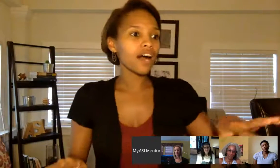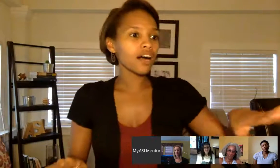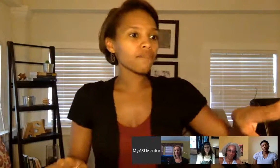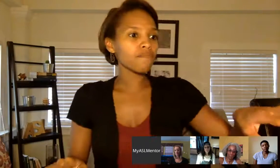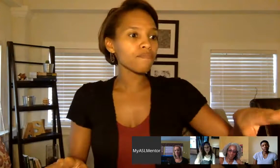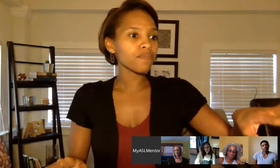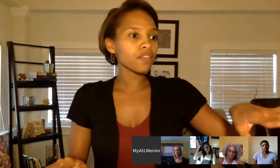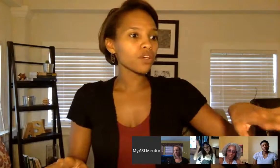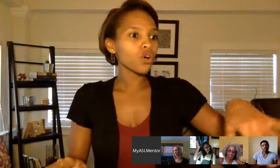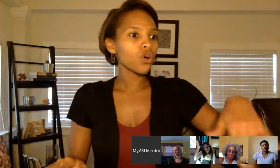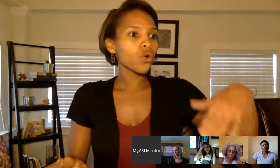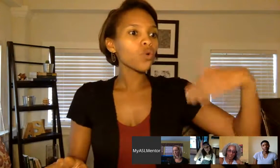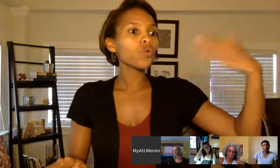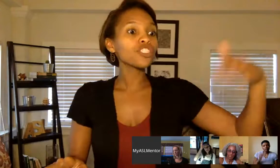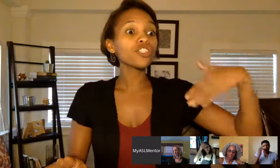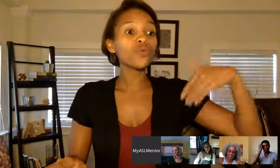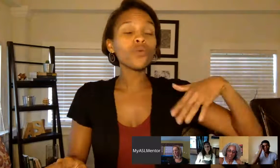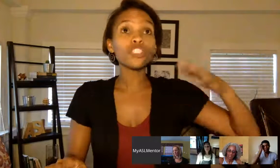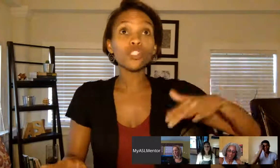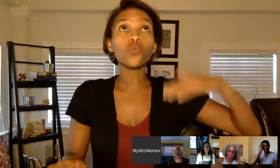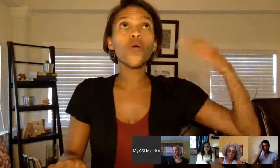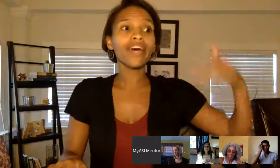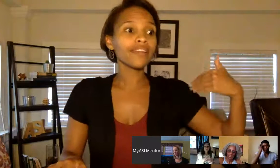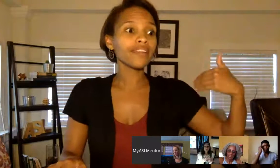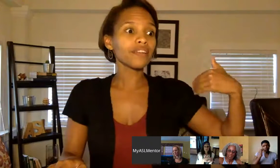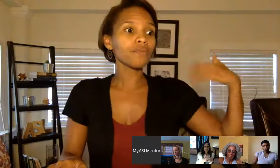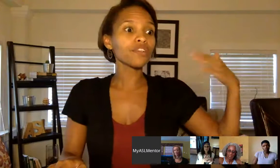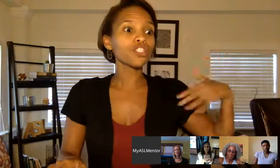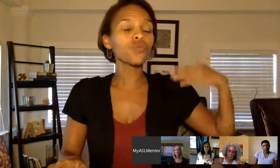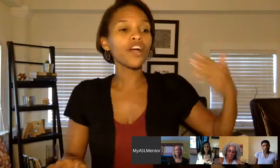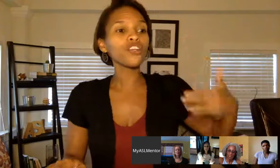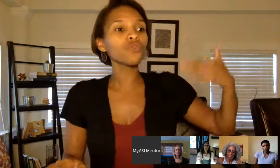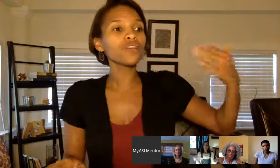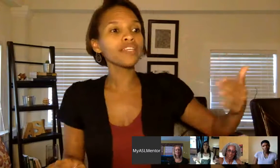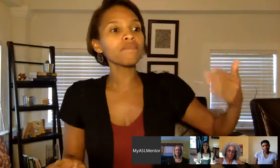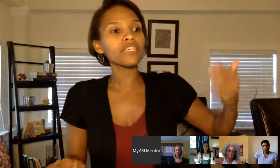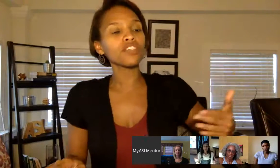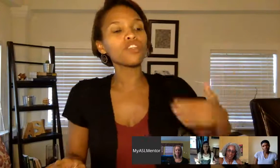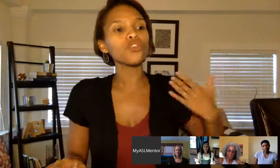like which is when